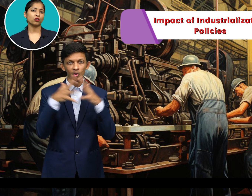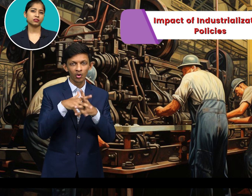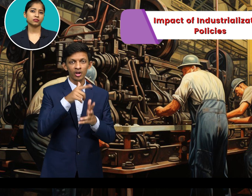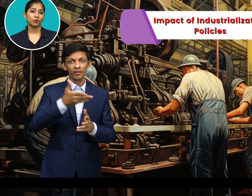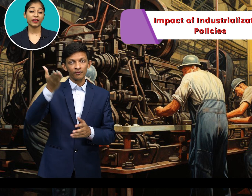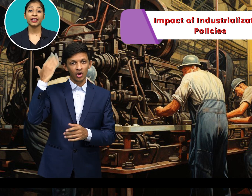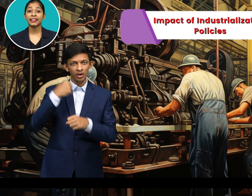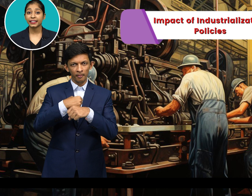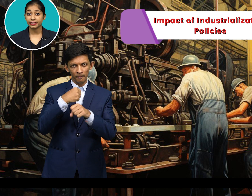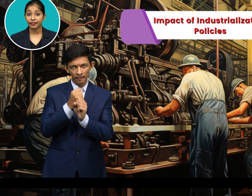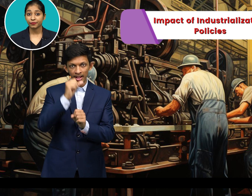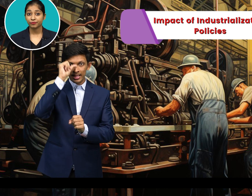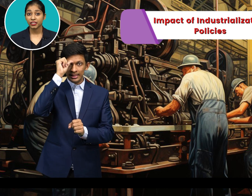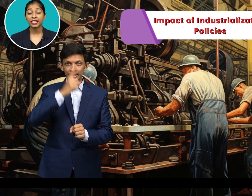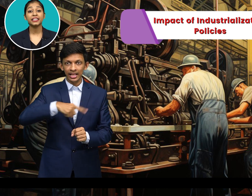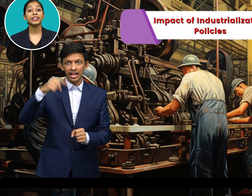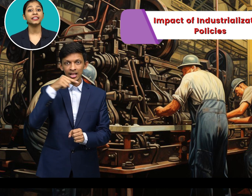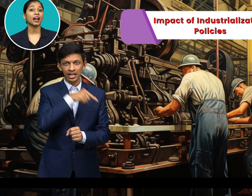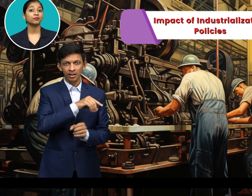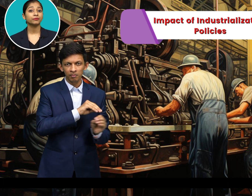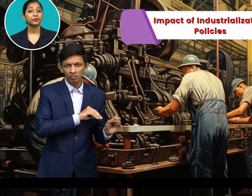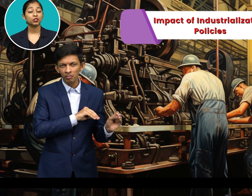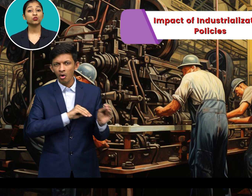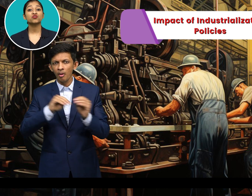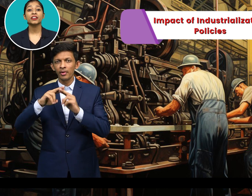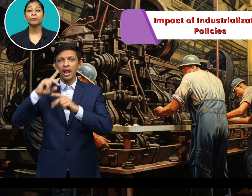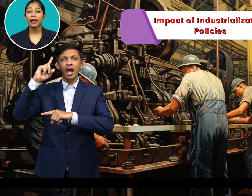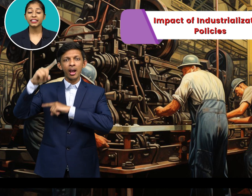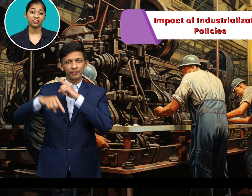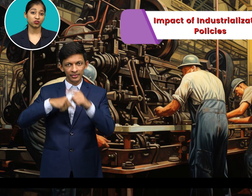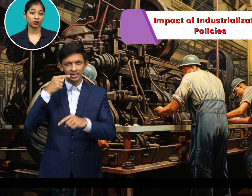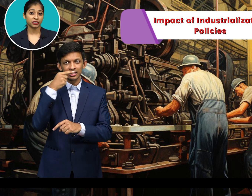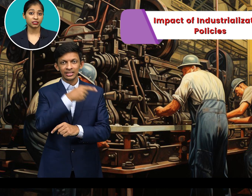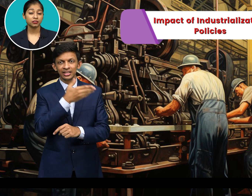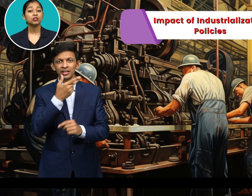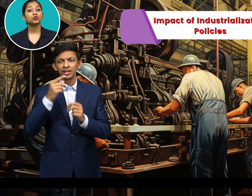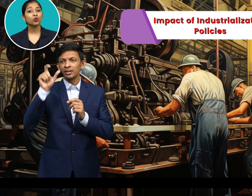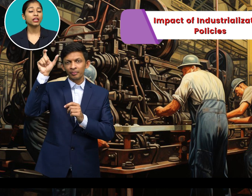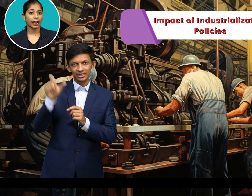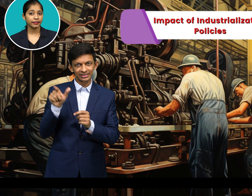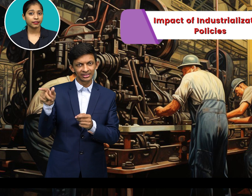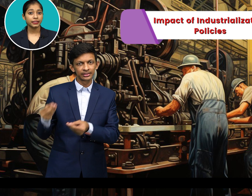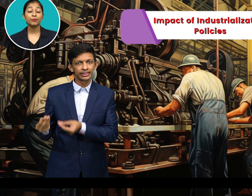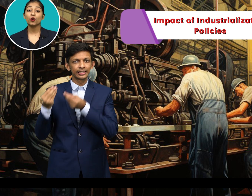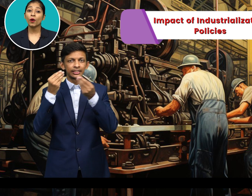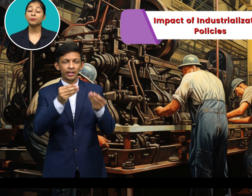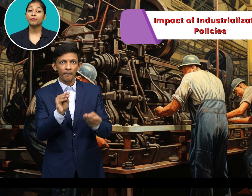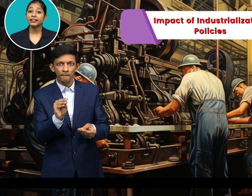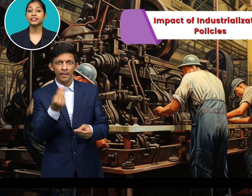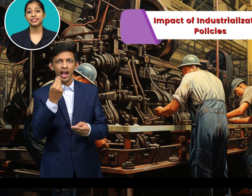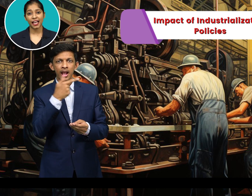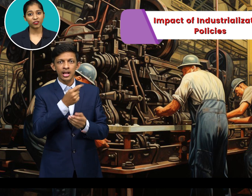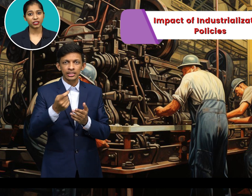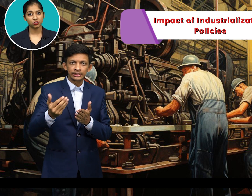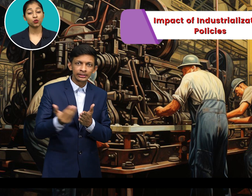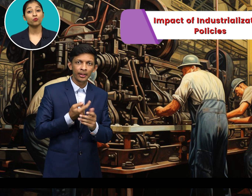Many laws were enacted in India to streamline industries so that they provide